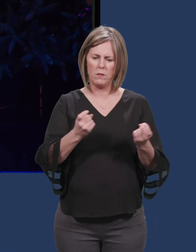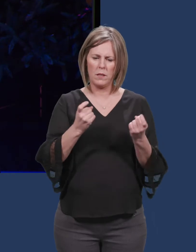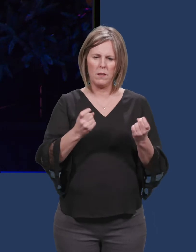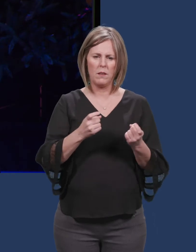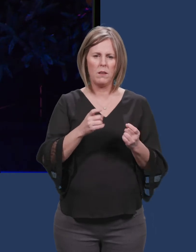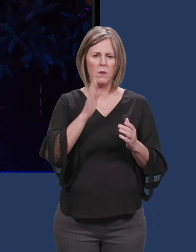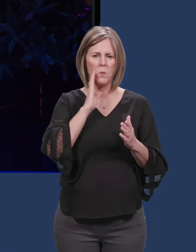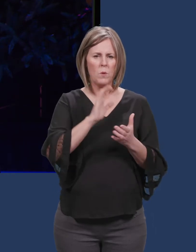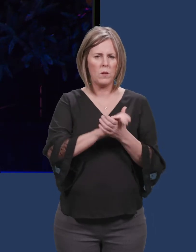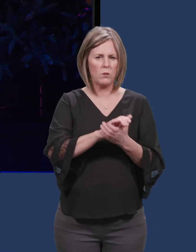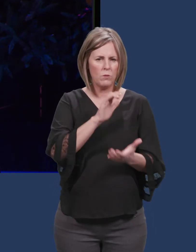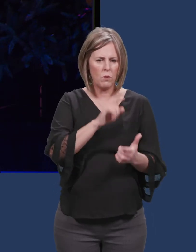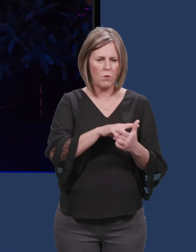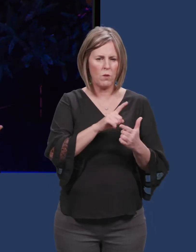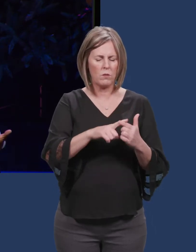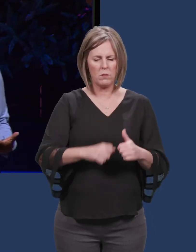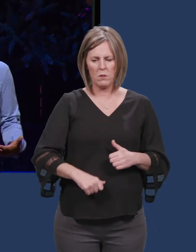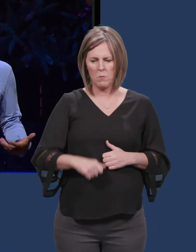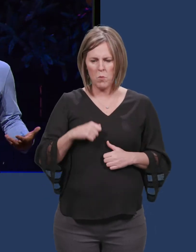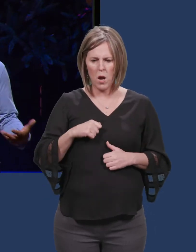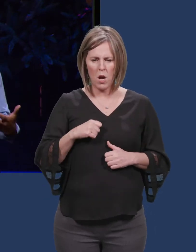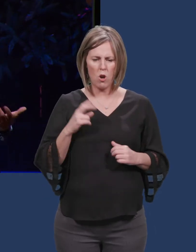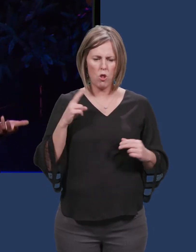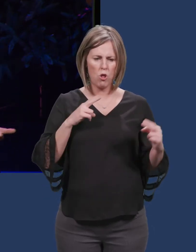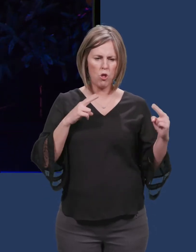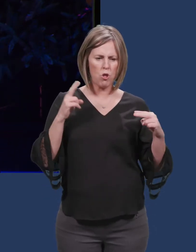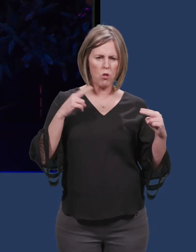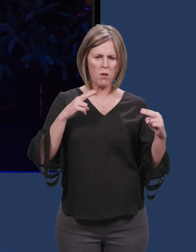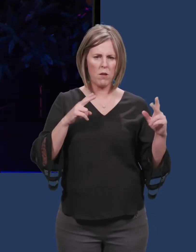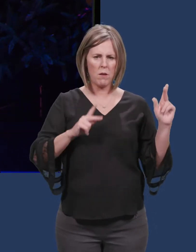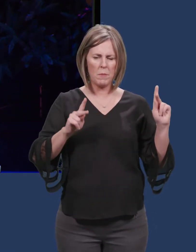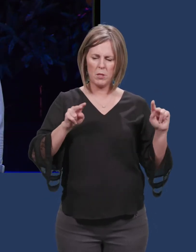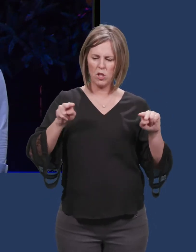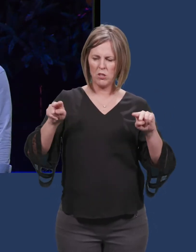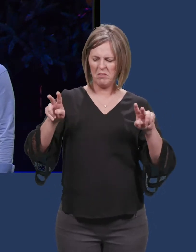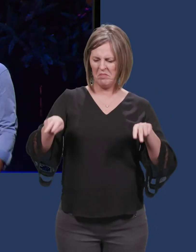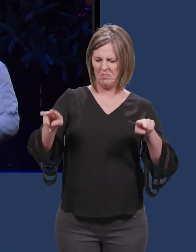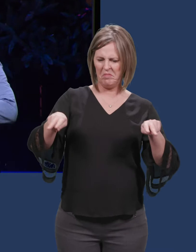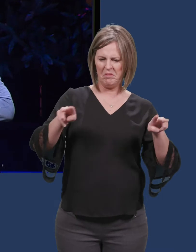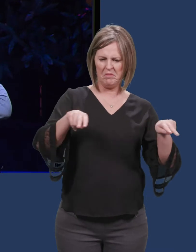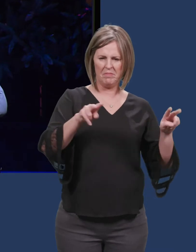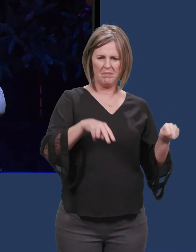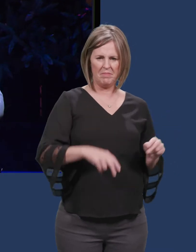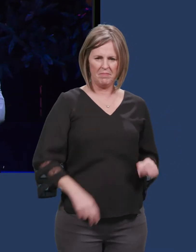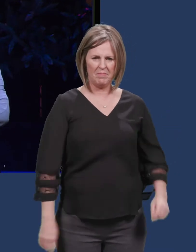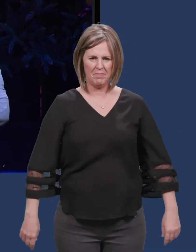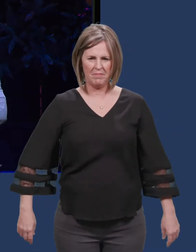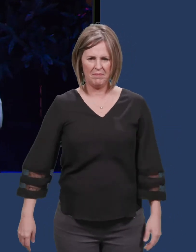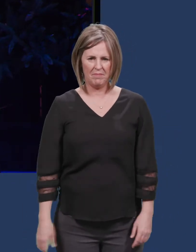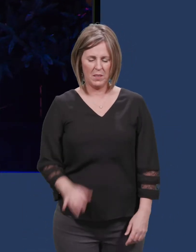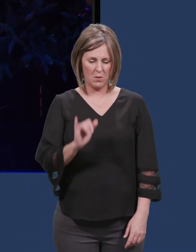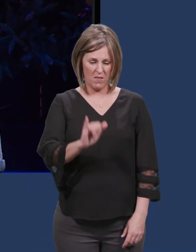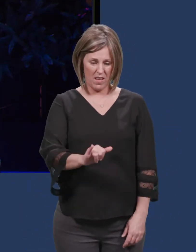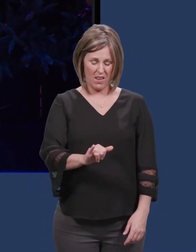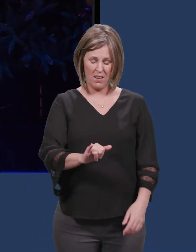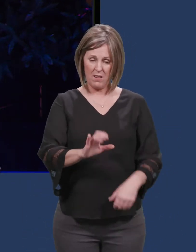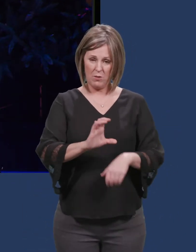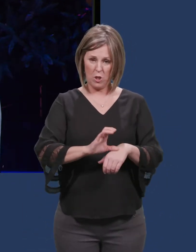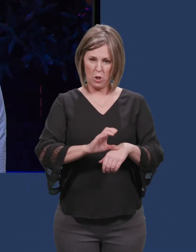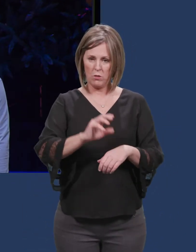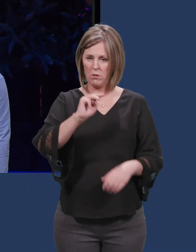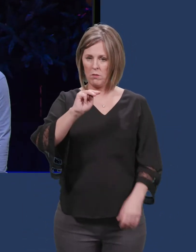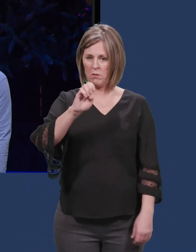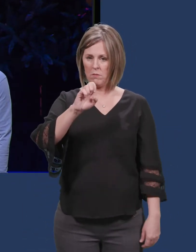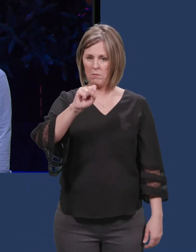was pride, one-upmanship, so that people looked down on others. And into this messy church,